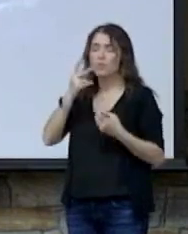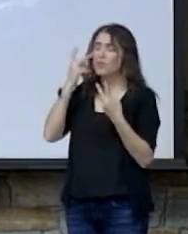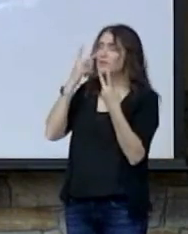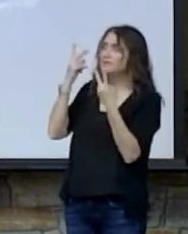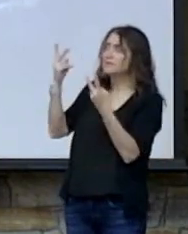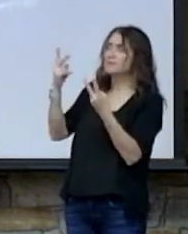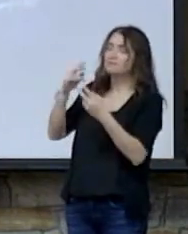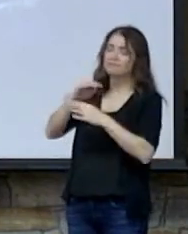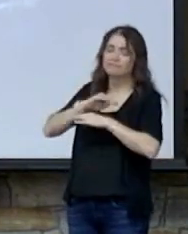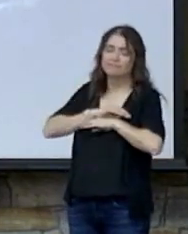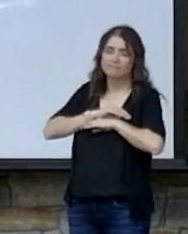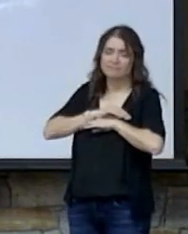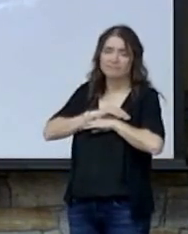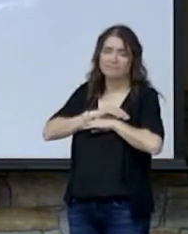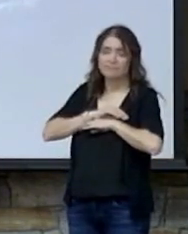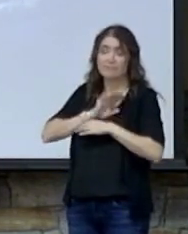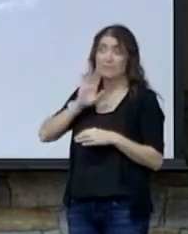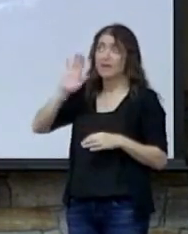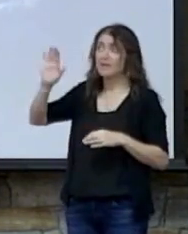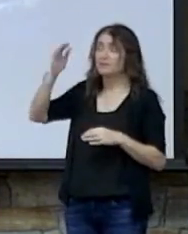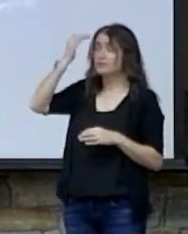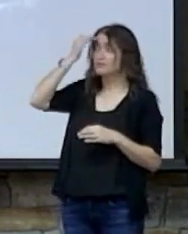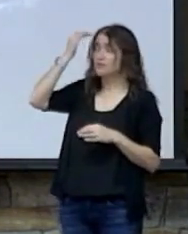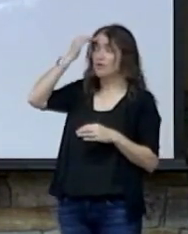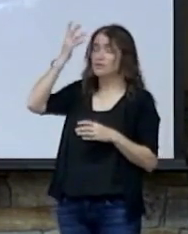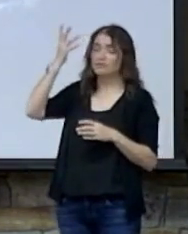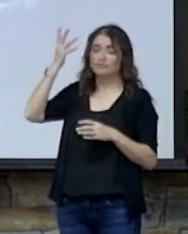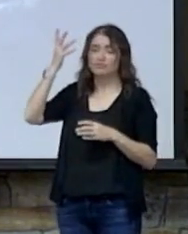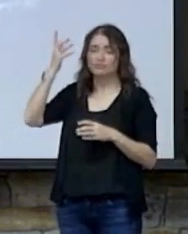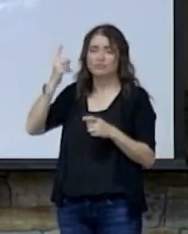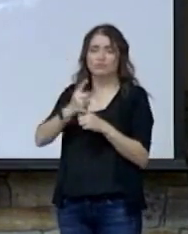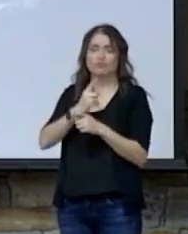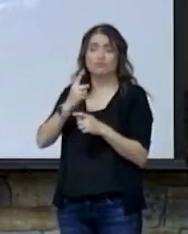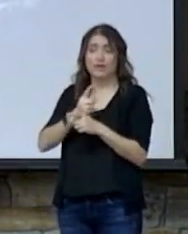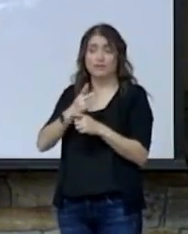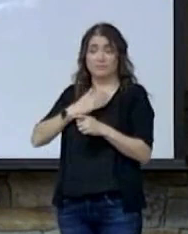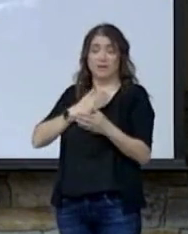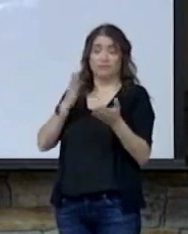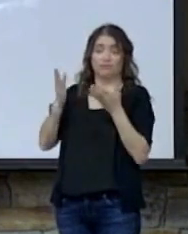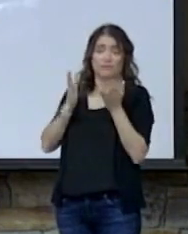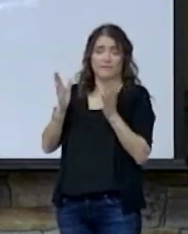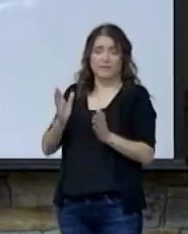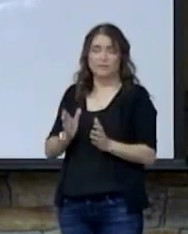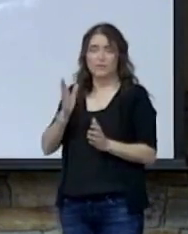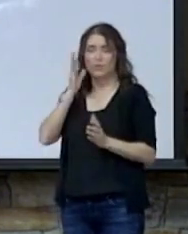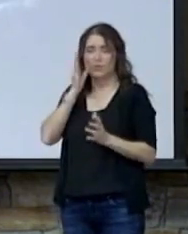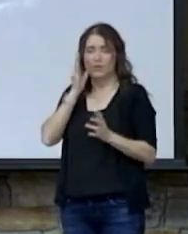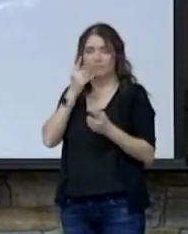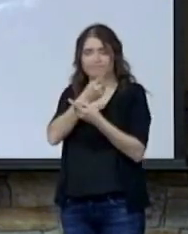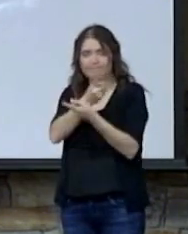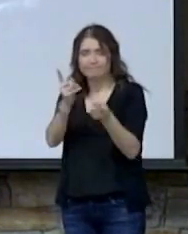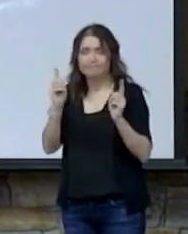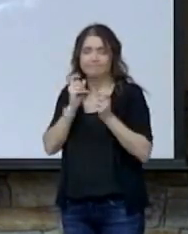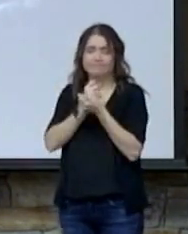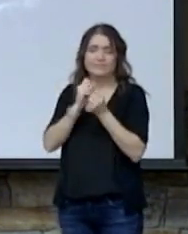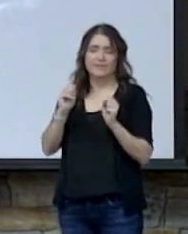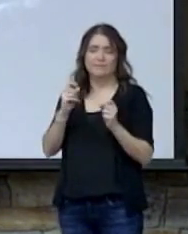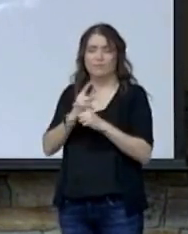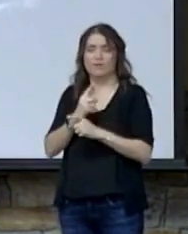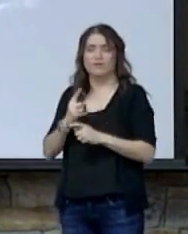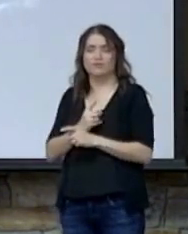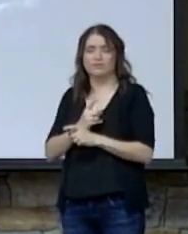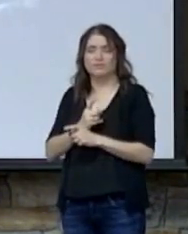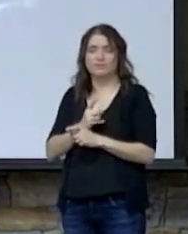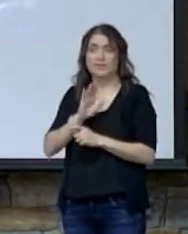His knowledge shall the righteous one, My servant, make many to be accounted righteous, and He shall bear